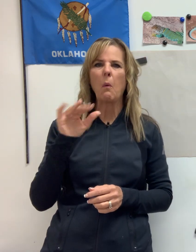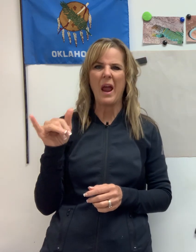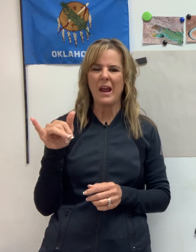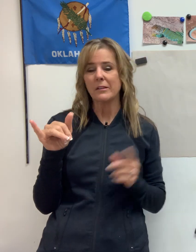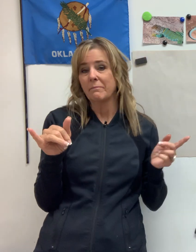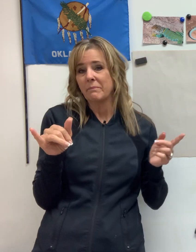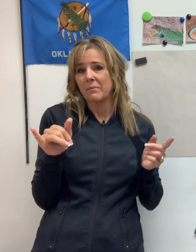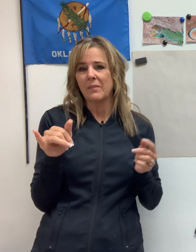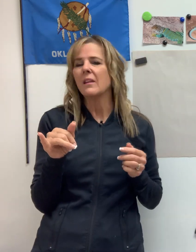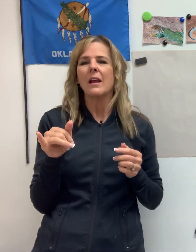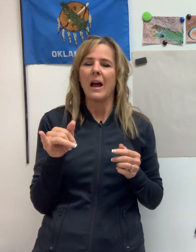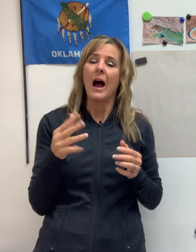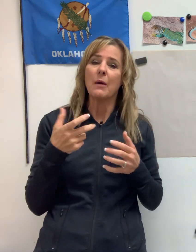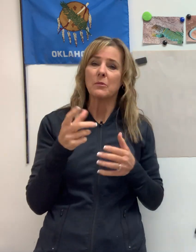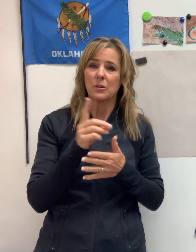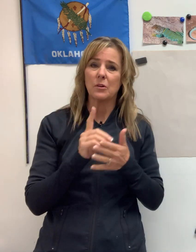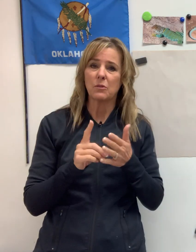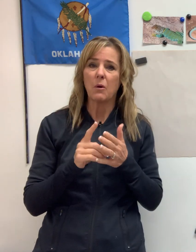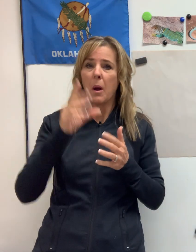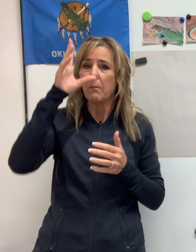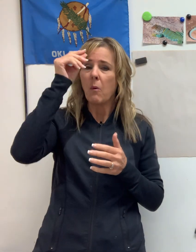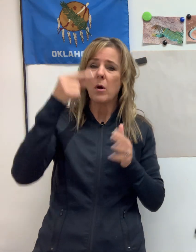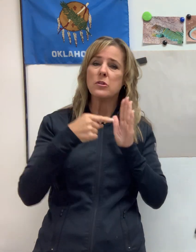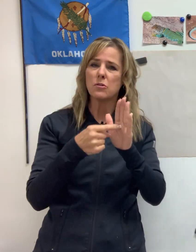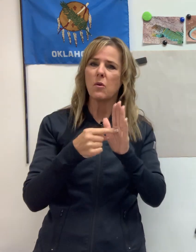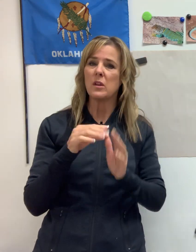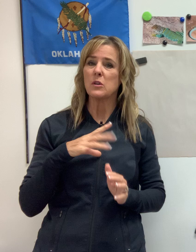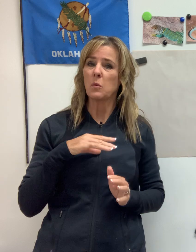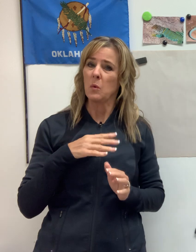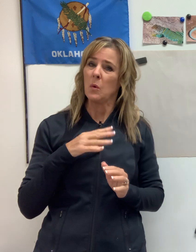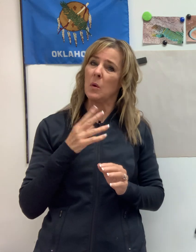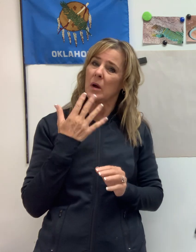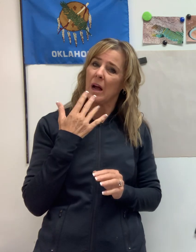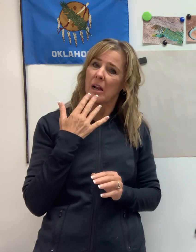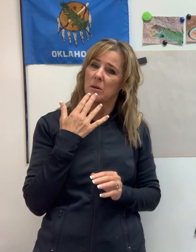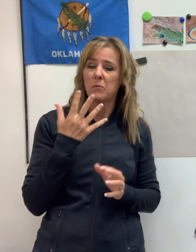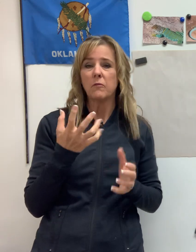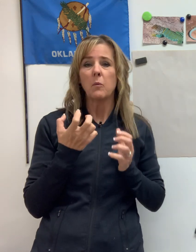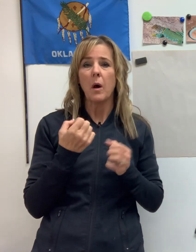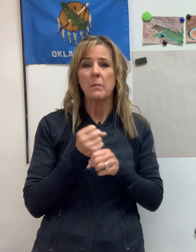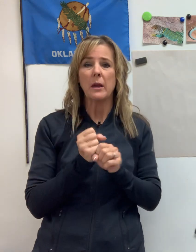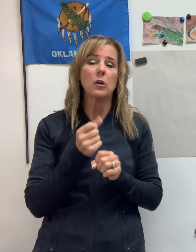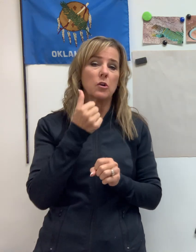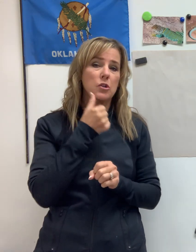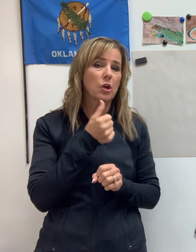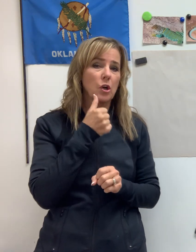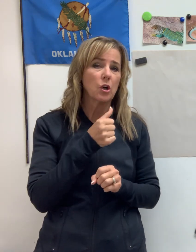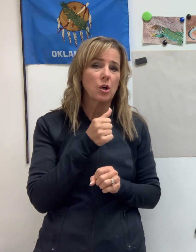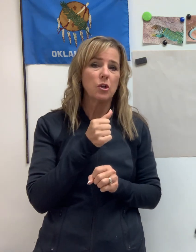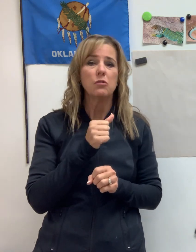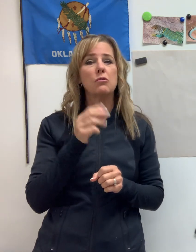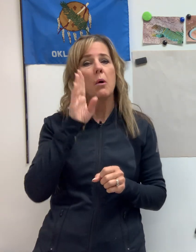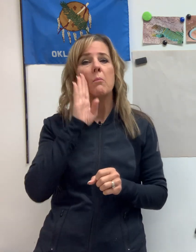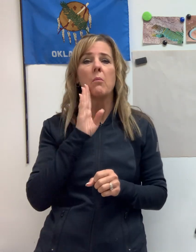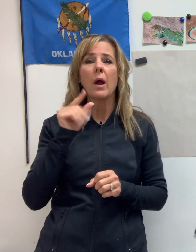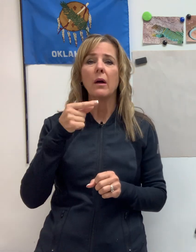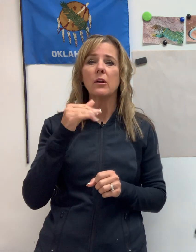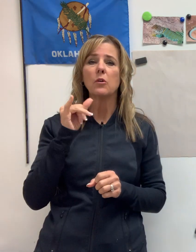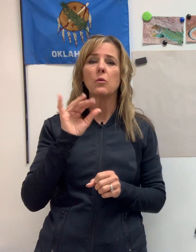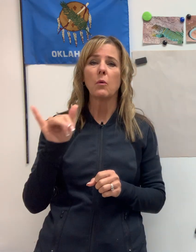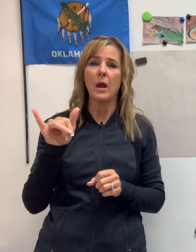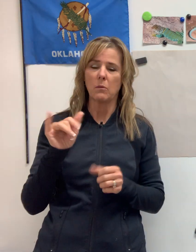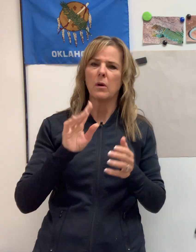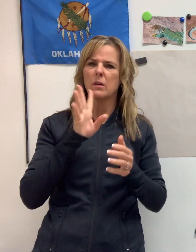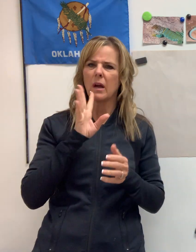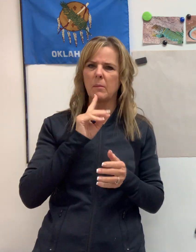I just thought, I was going to draw a boy to show you these cool colors. But of course, if you want to make yours a girl, you would just do it brown and gray. We'll talk about that